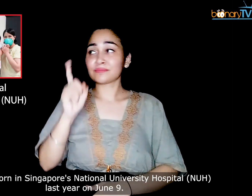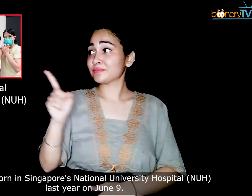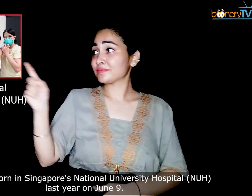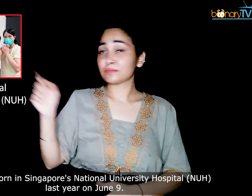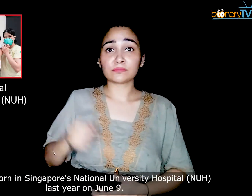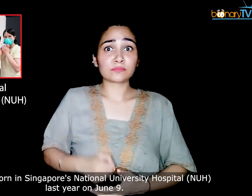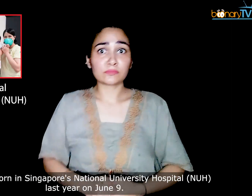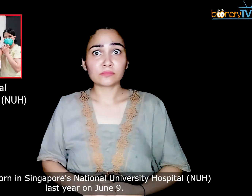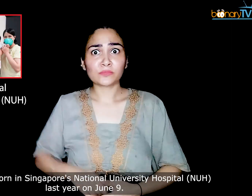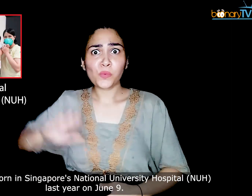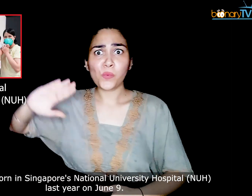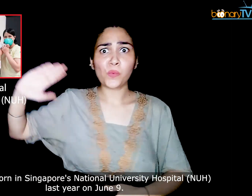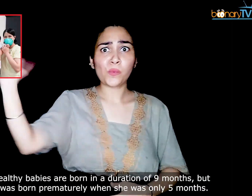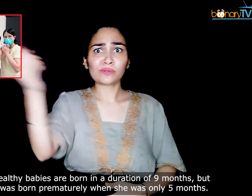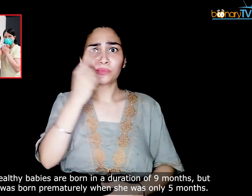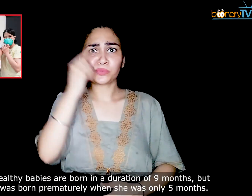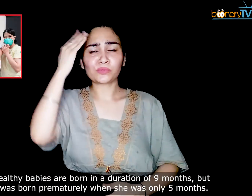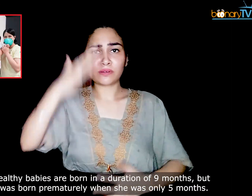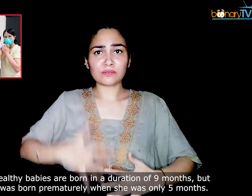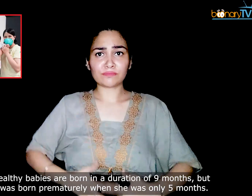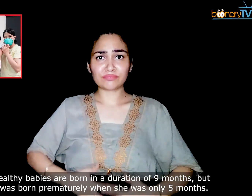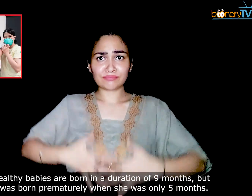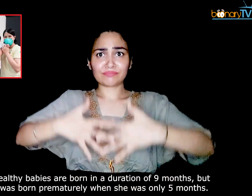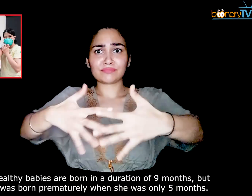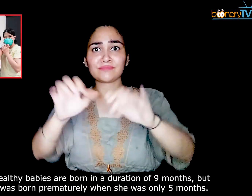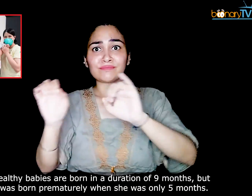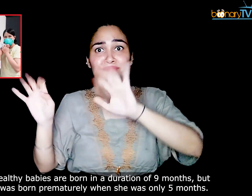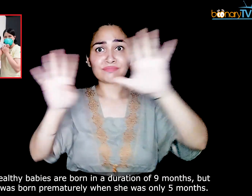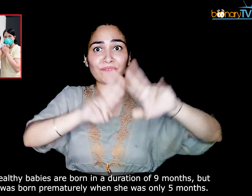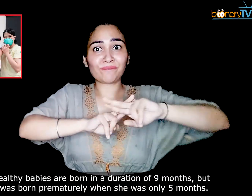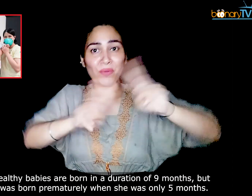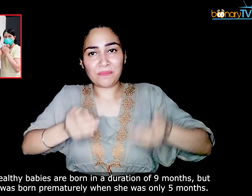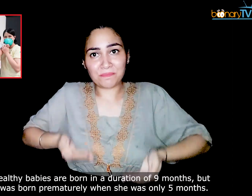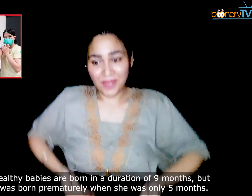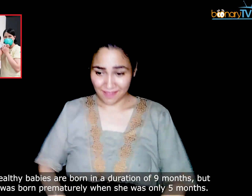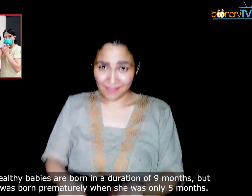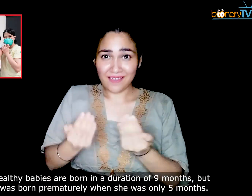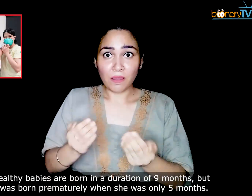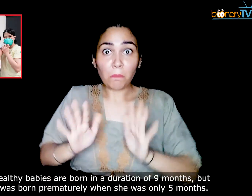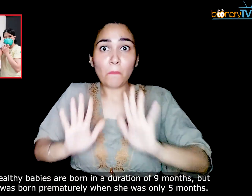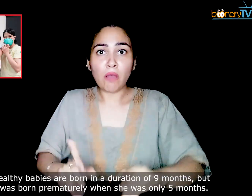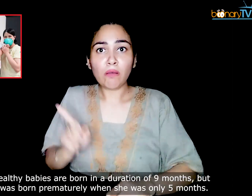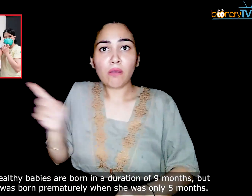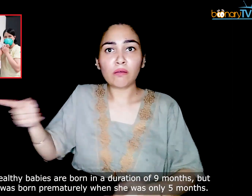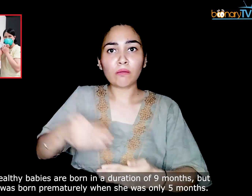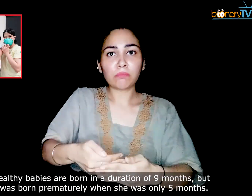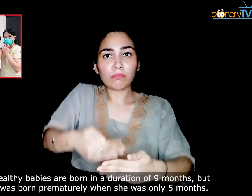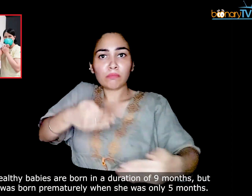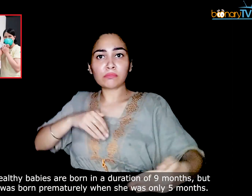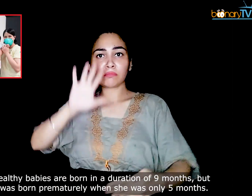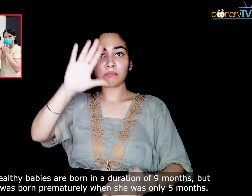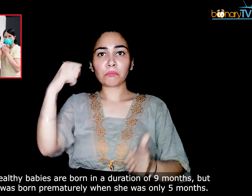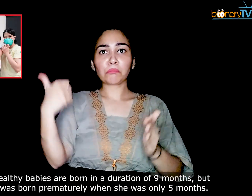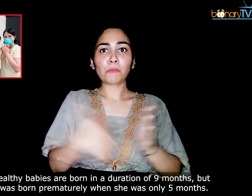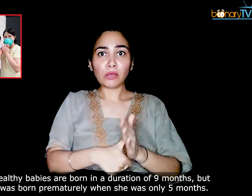June 9. Usually, healthy babies are born in a duration of 9 months. But this baby was born